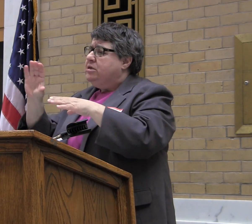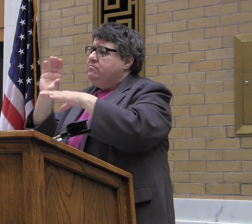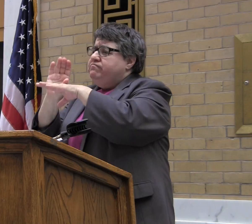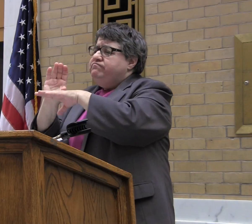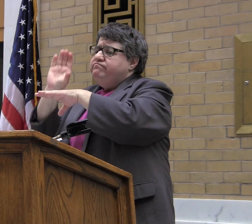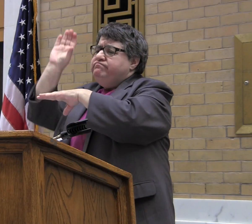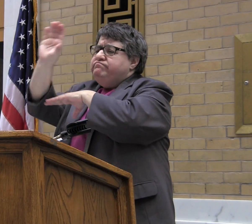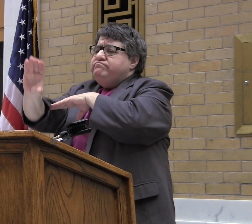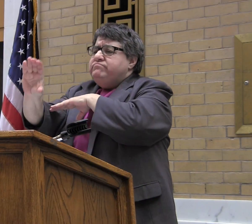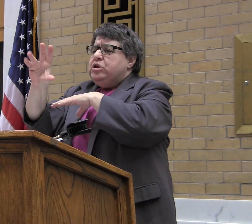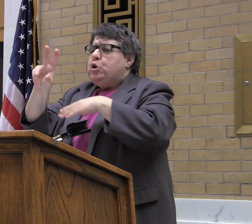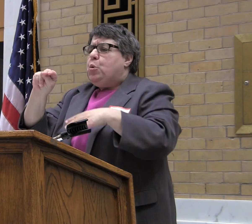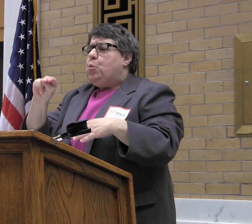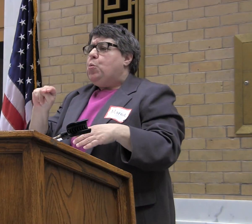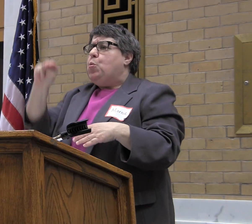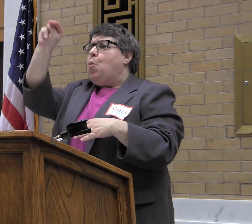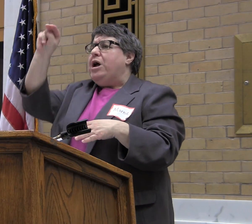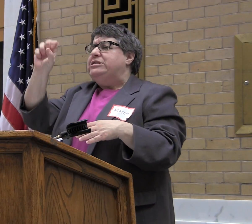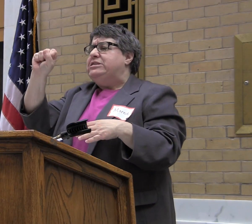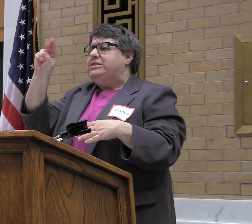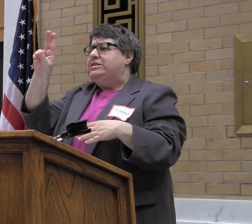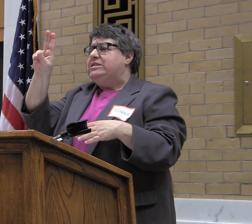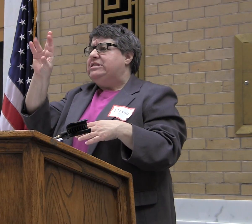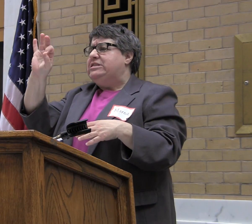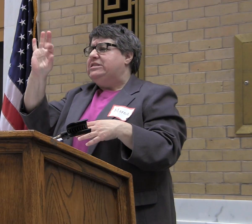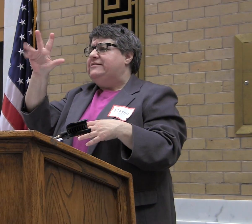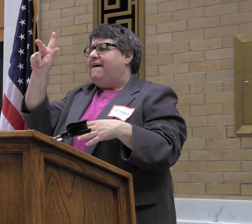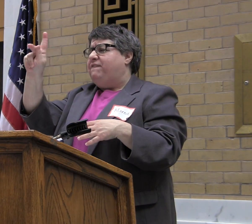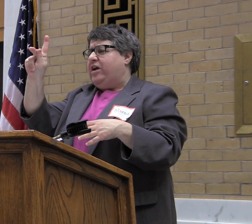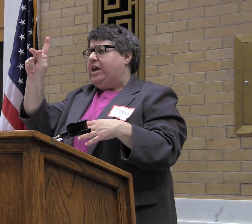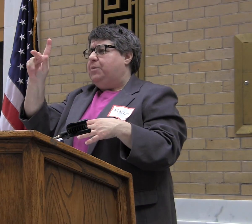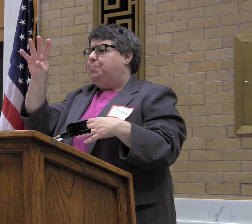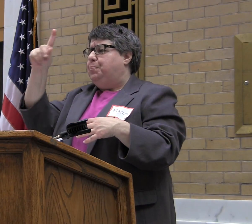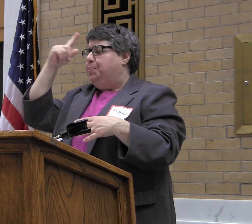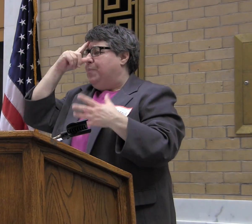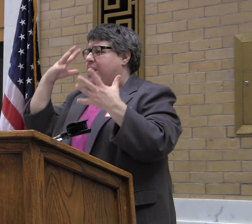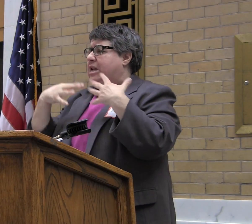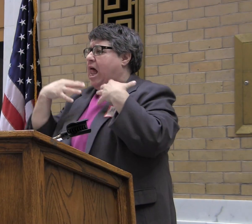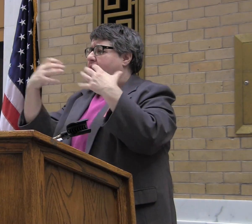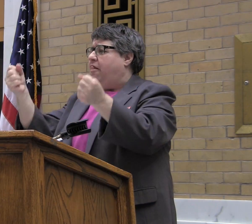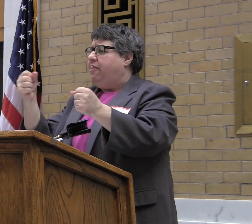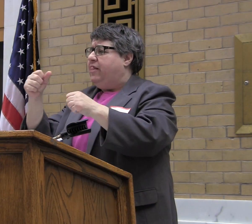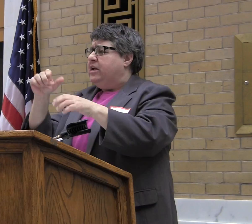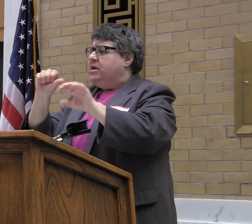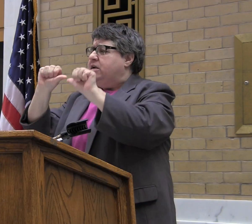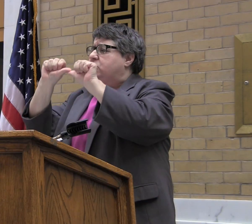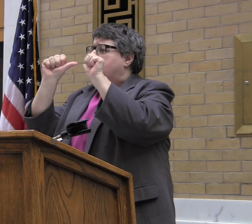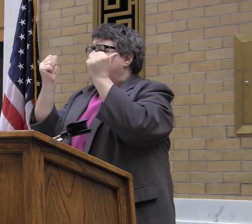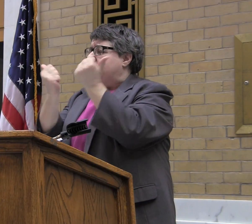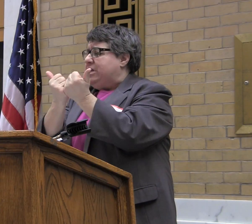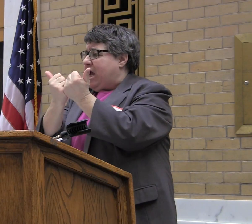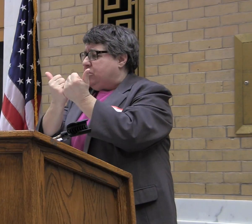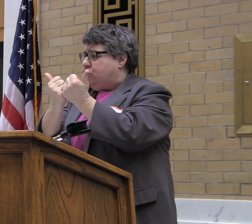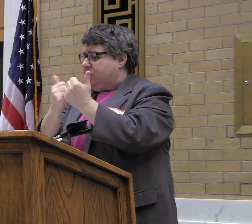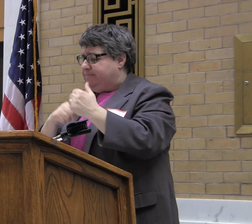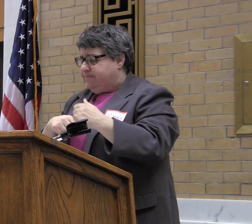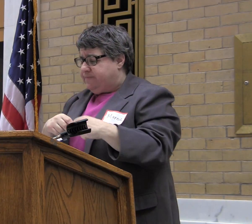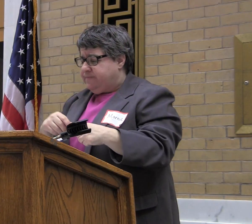Also, DMH funded the North Suffolk Mental Health